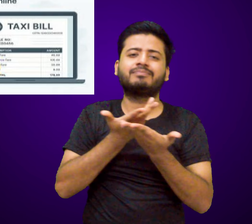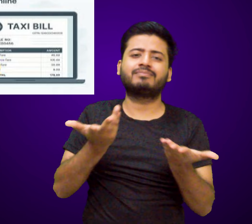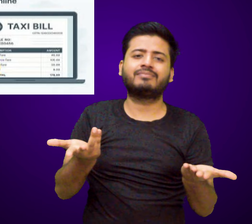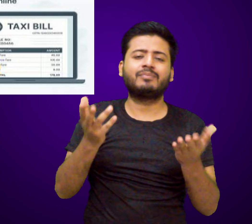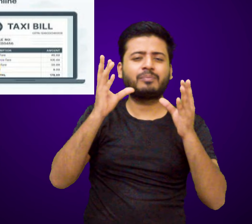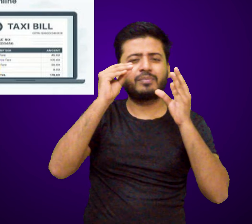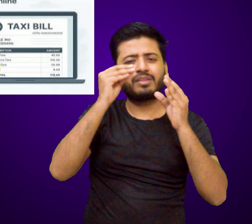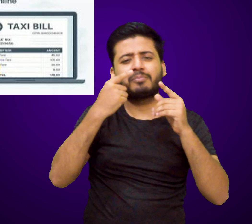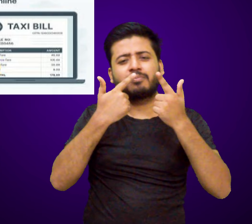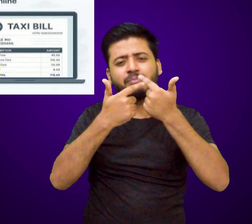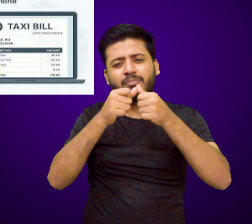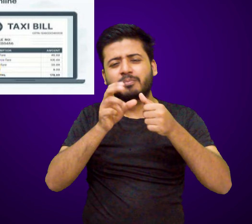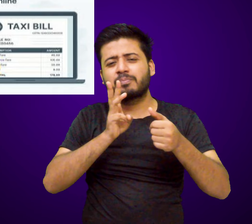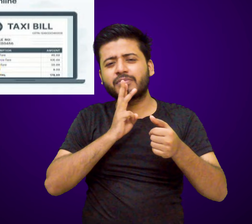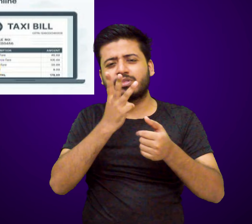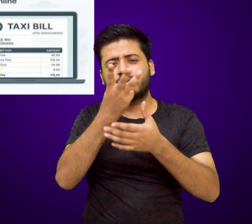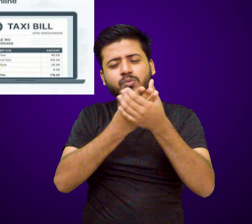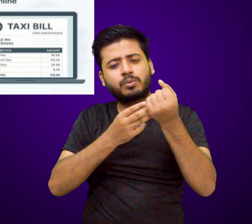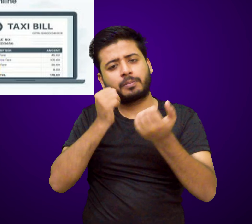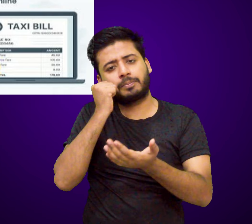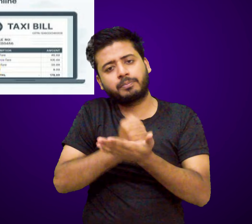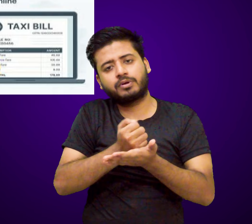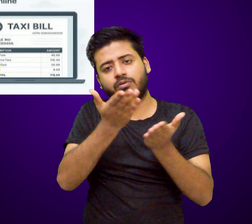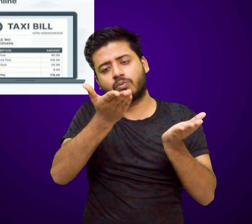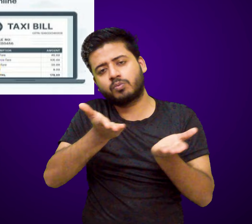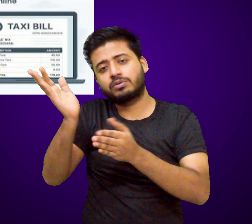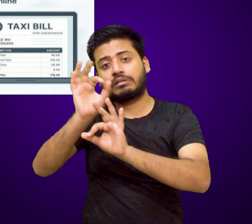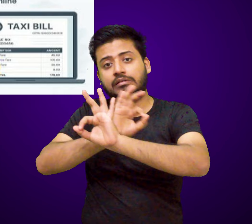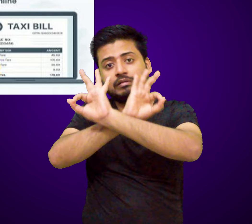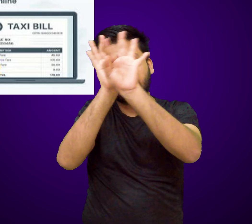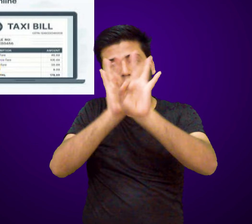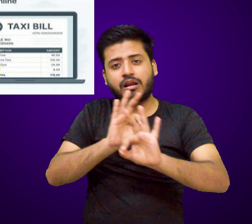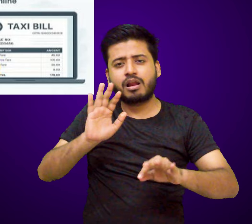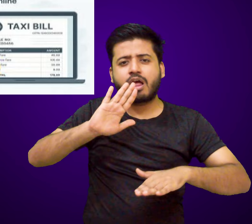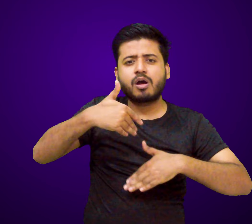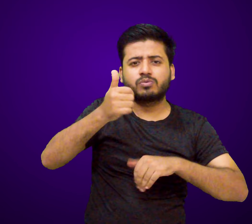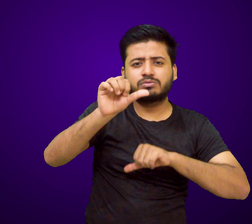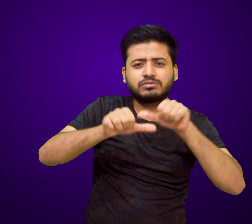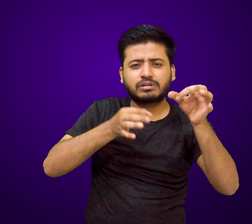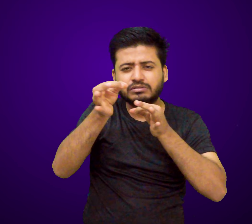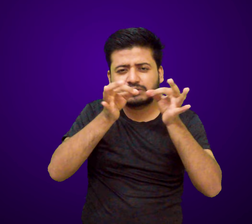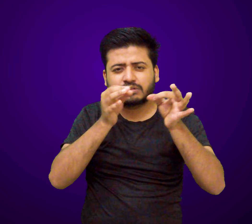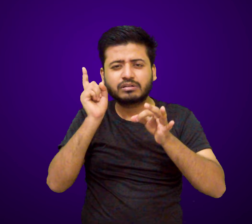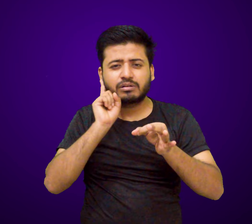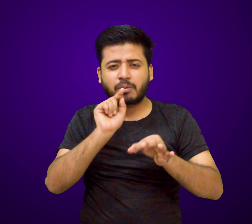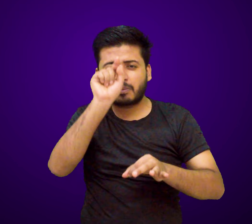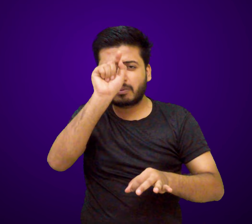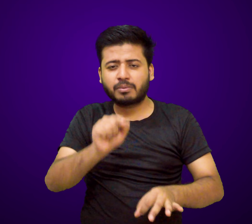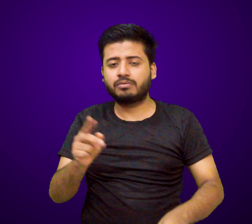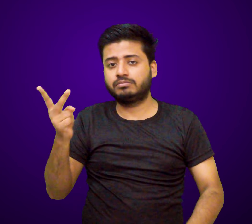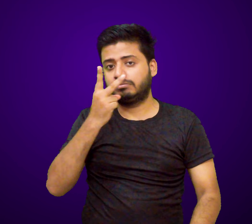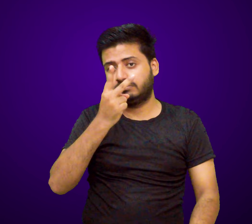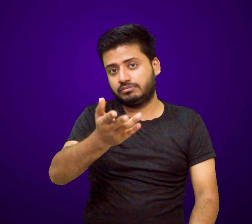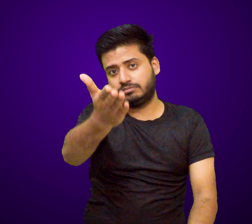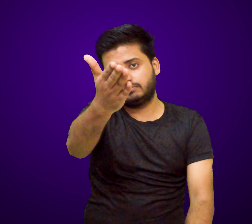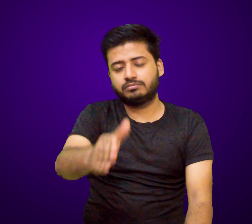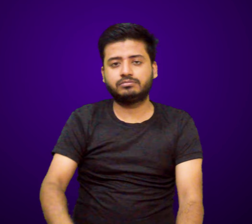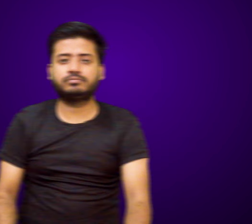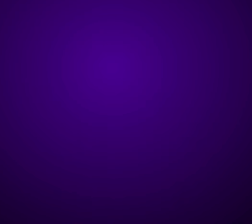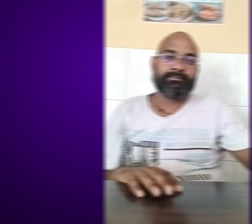India, individuals with disabilities can potentially receive financial support and concessions, though the specific details vary by scheme